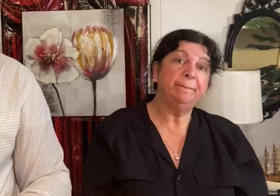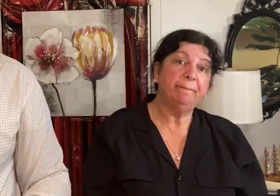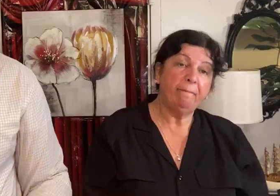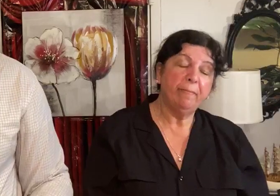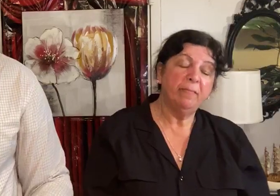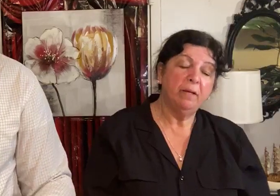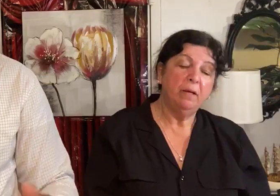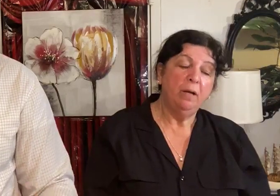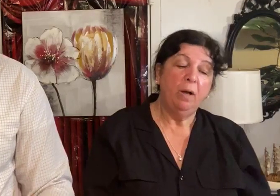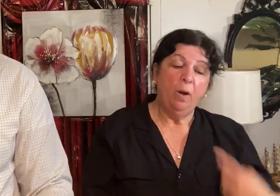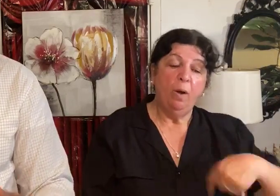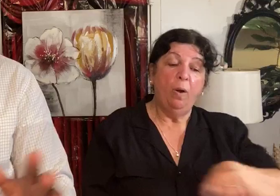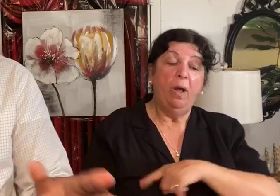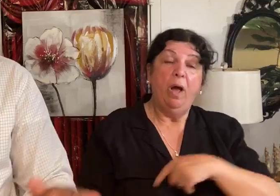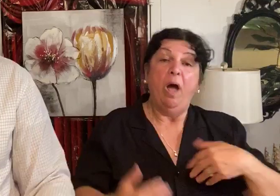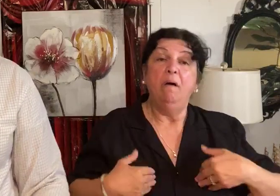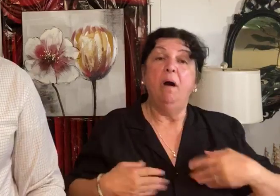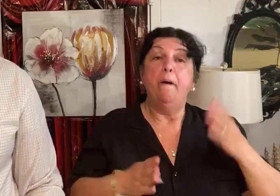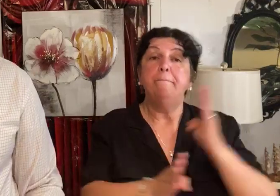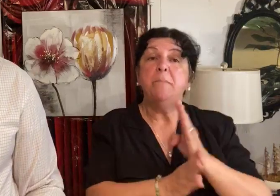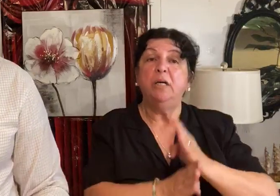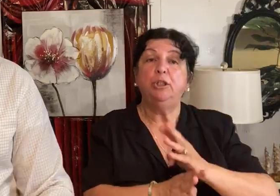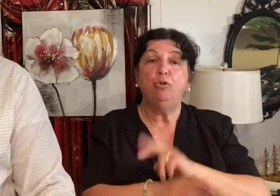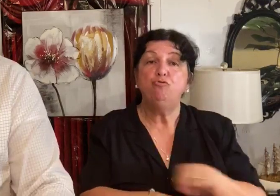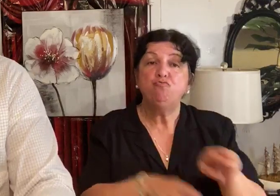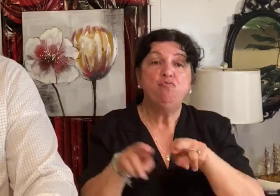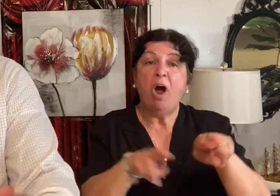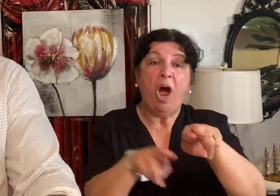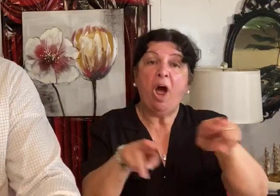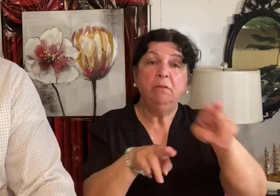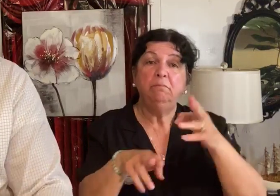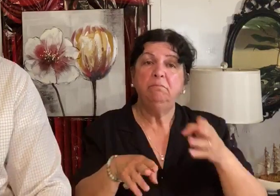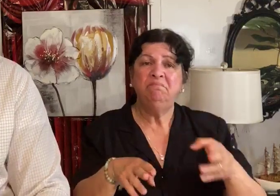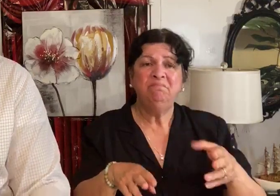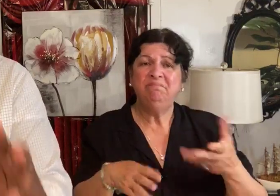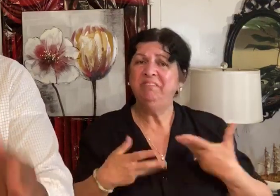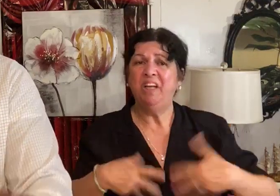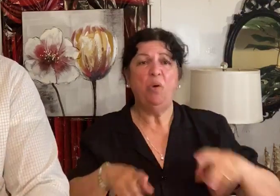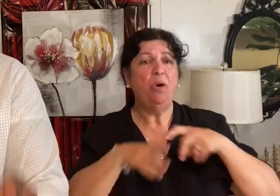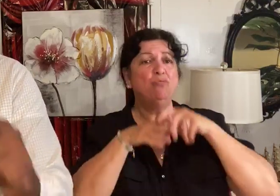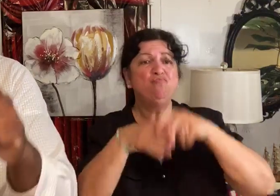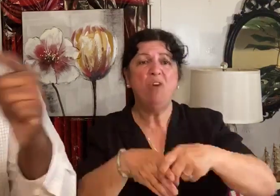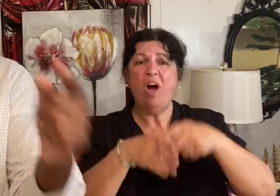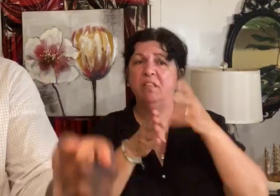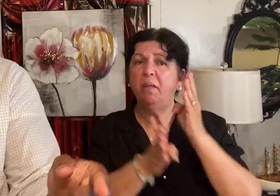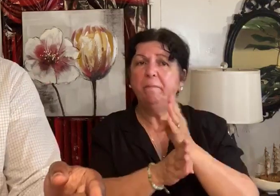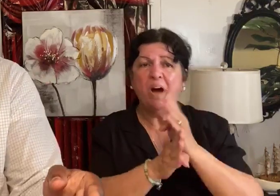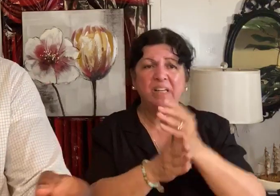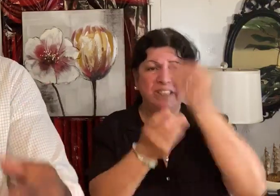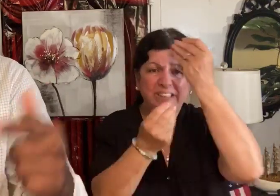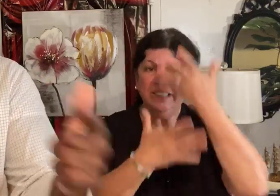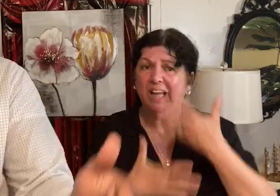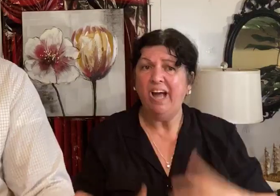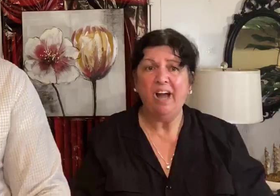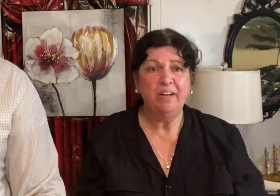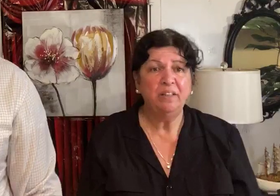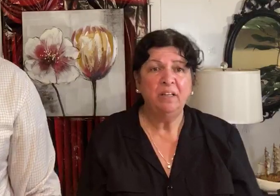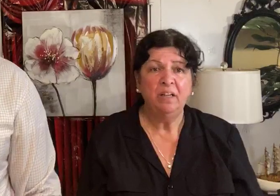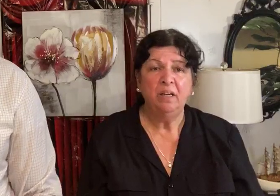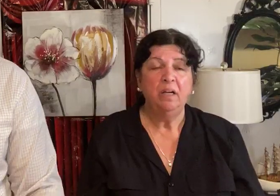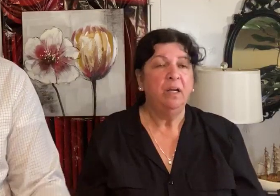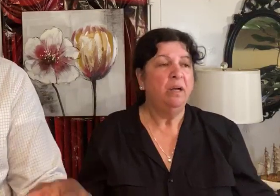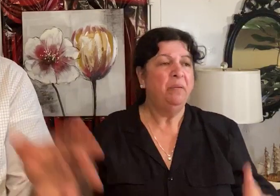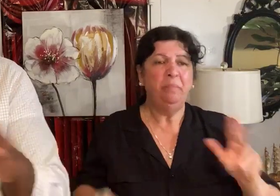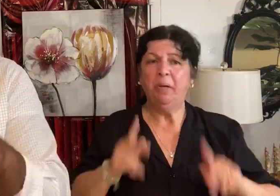know, we have a bus route. People don't want to join the bus route. They don't want to help. They don't want to ride the bus. That's sad. People don't want to step up and get their